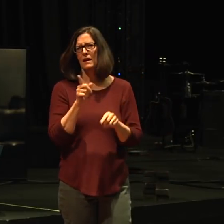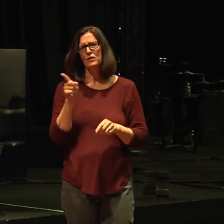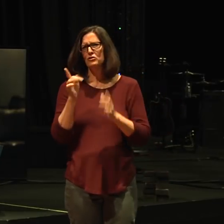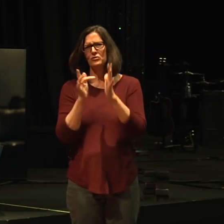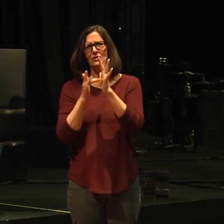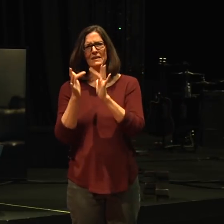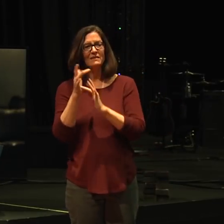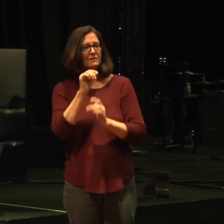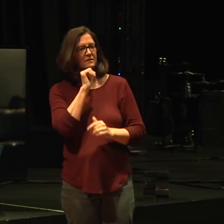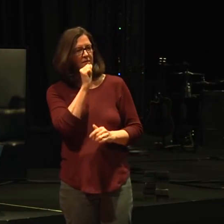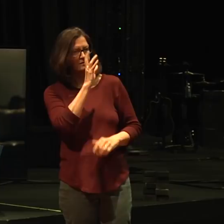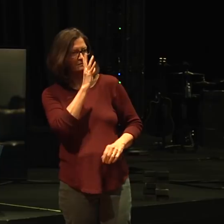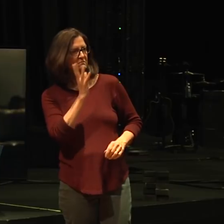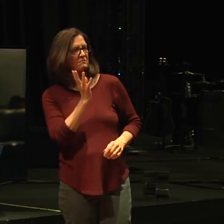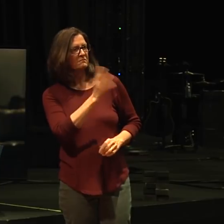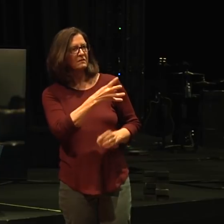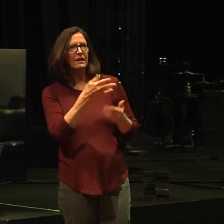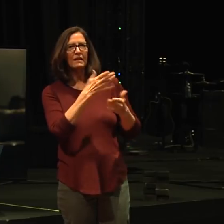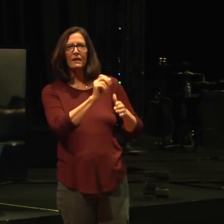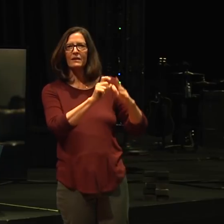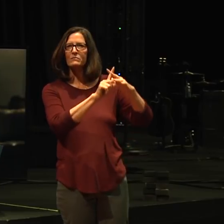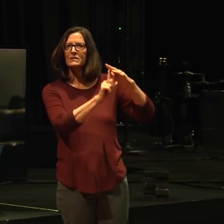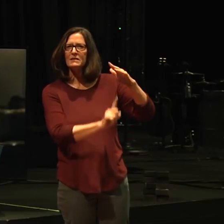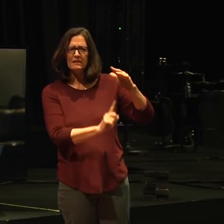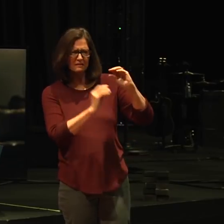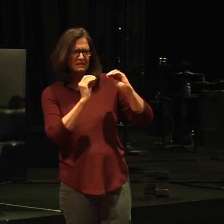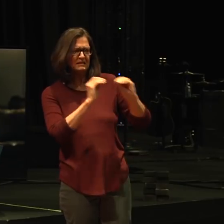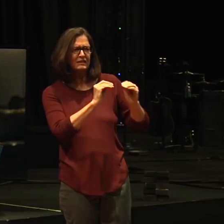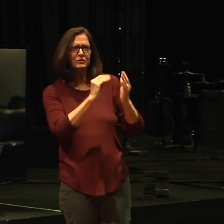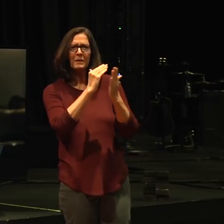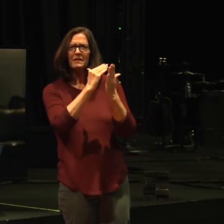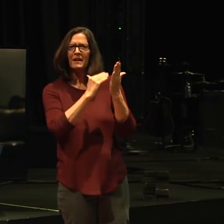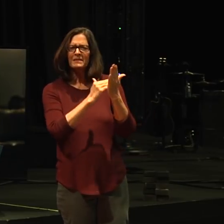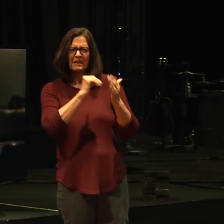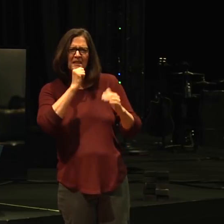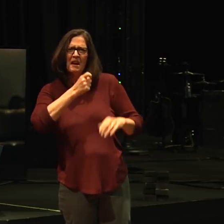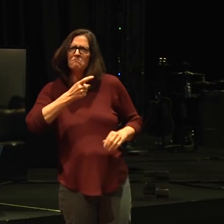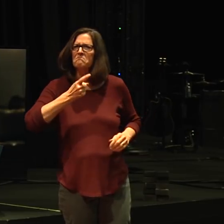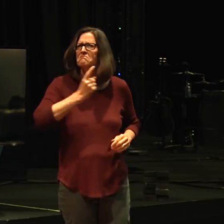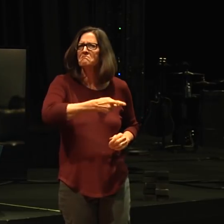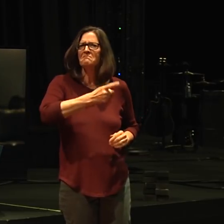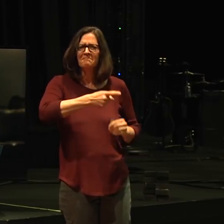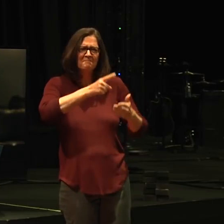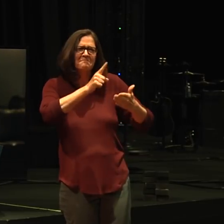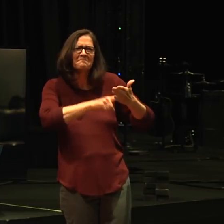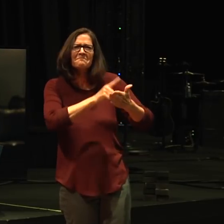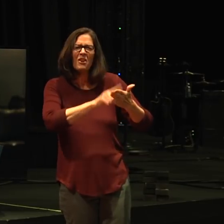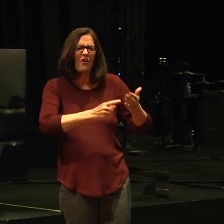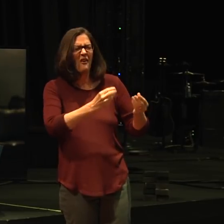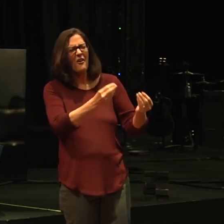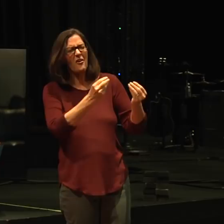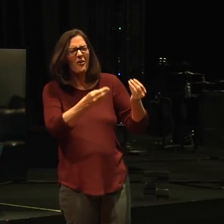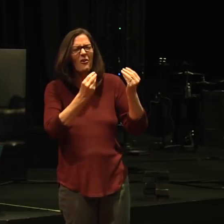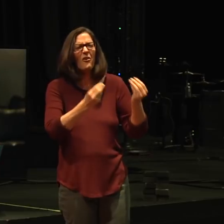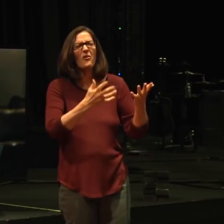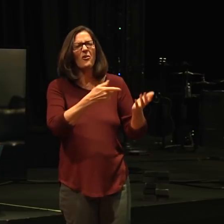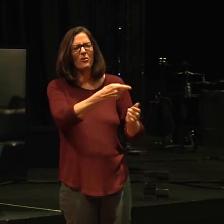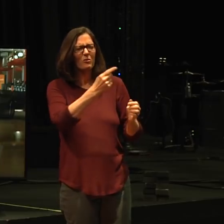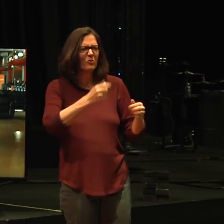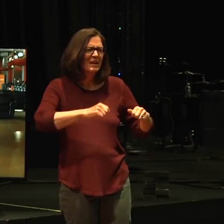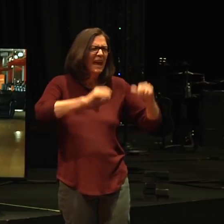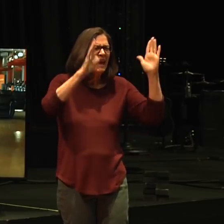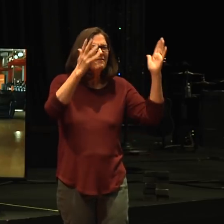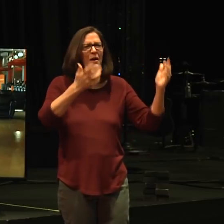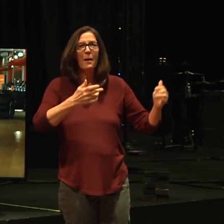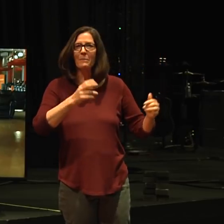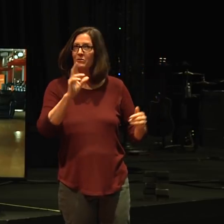him sink, to teach him a good lesson. He also doesn't chastise him. He doesn't yell at him like, oh, quit, quitter. No,